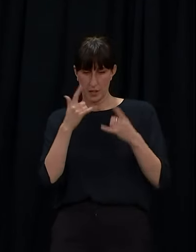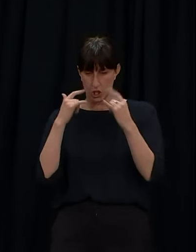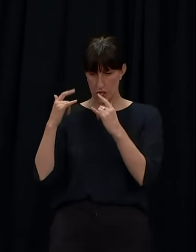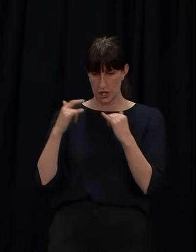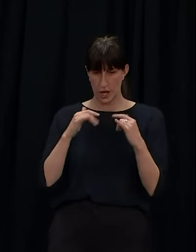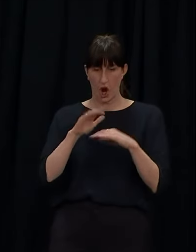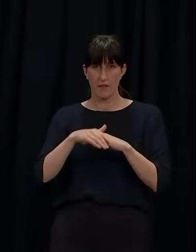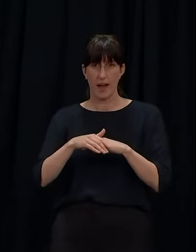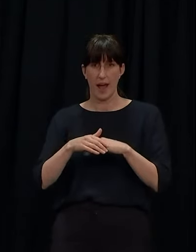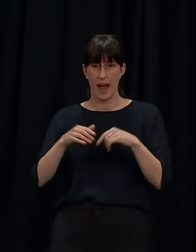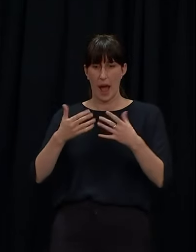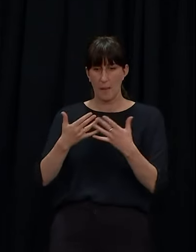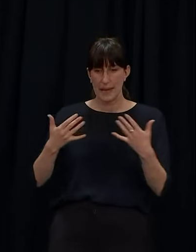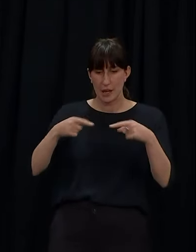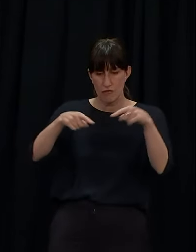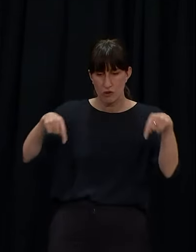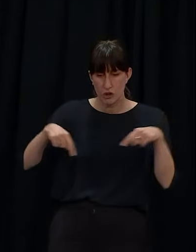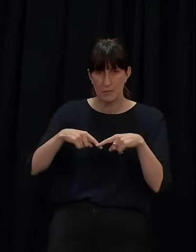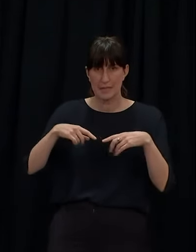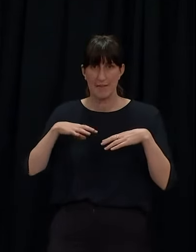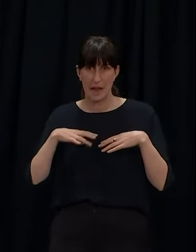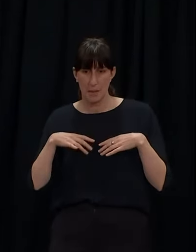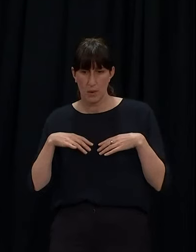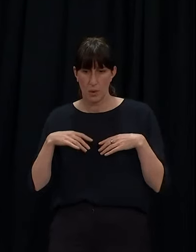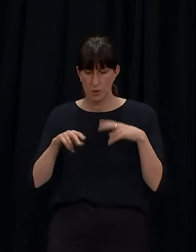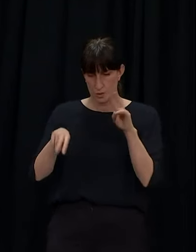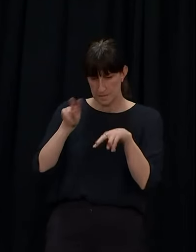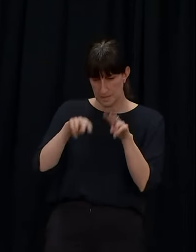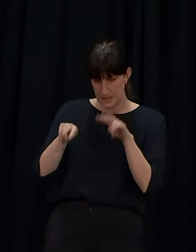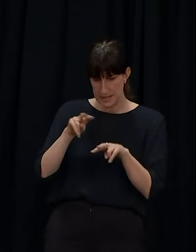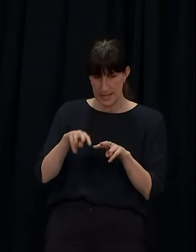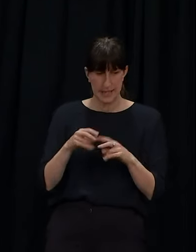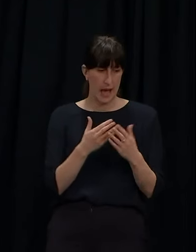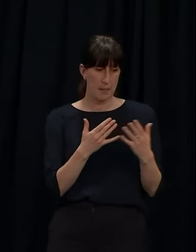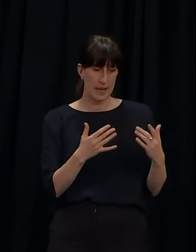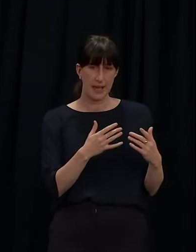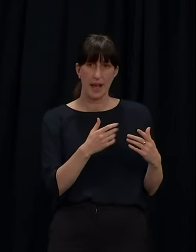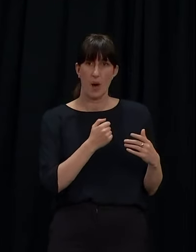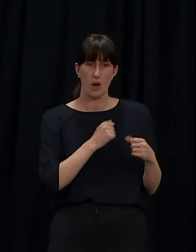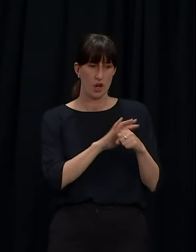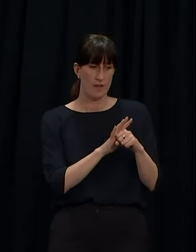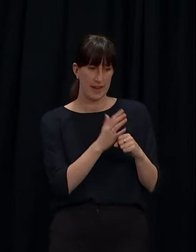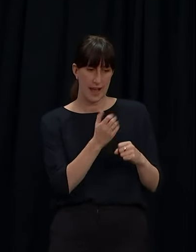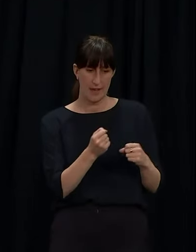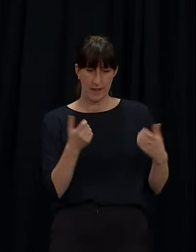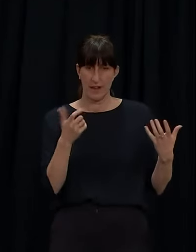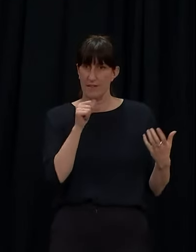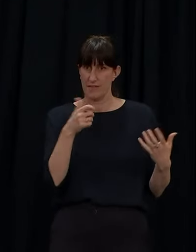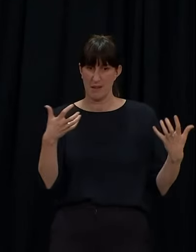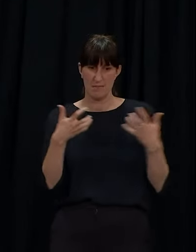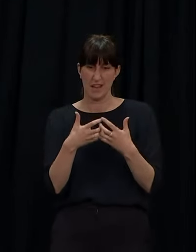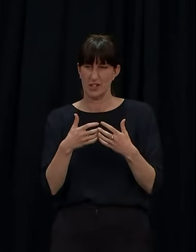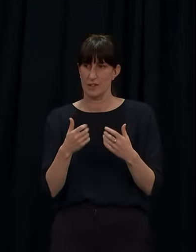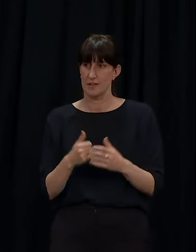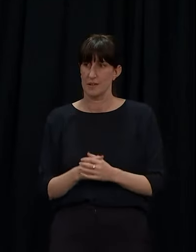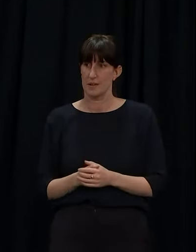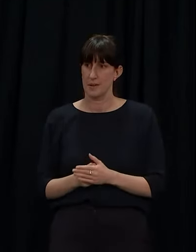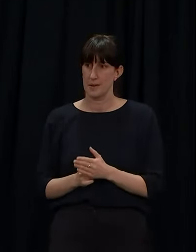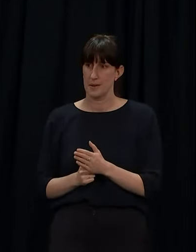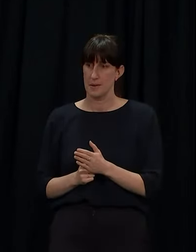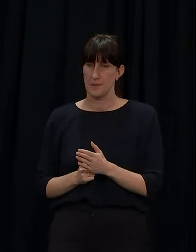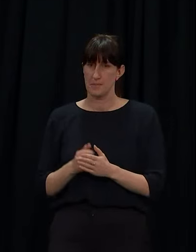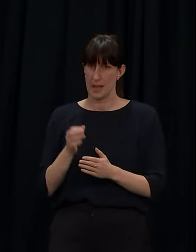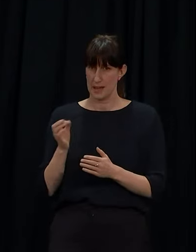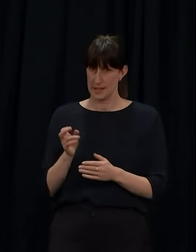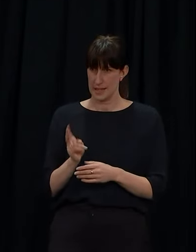are looking over the next 24 hours to assess what else might be needed. Can we find out how much capacity there actually is